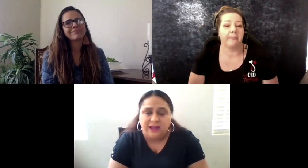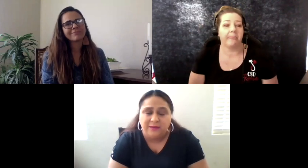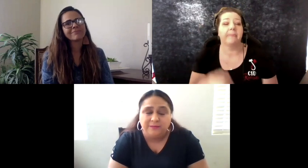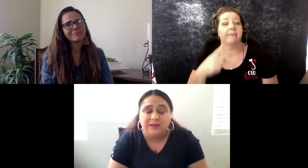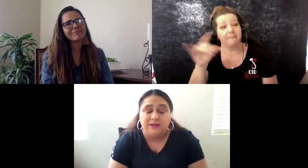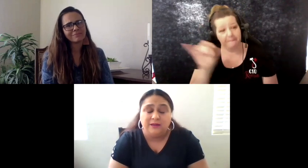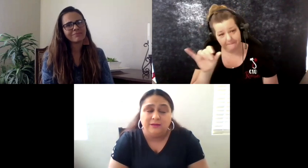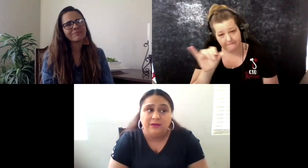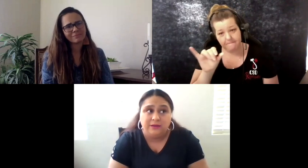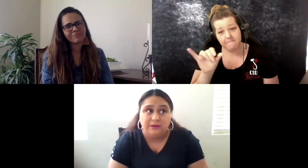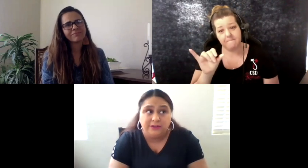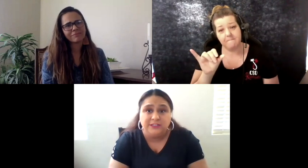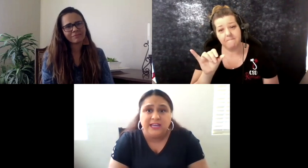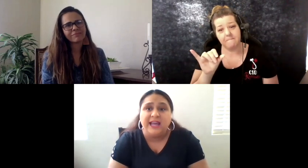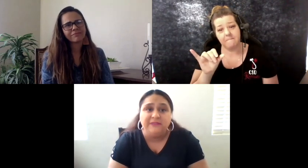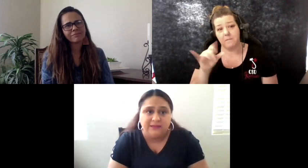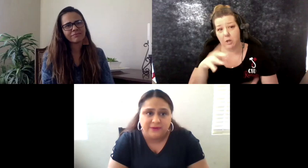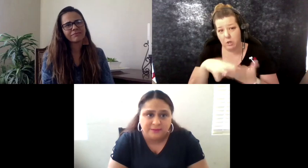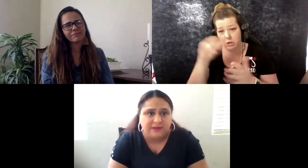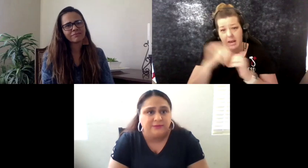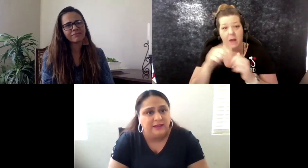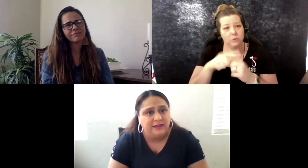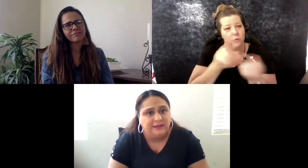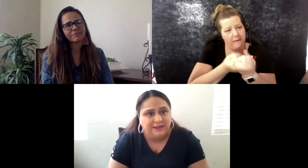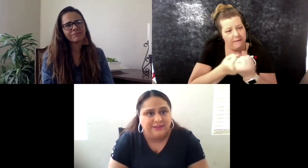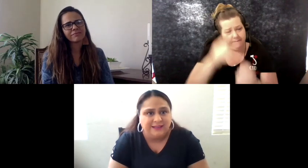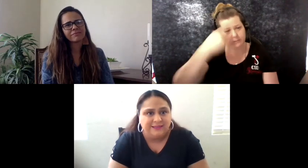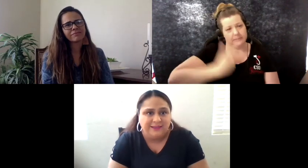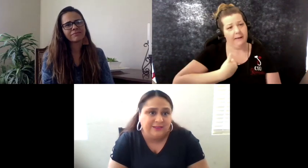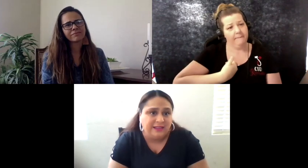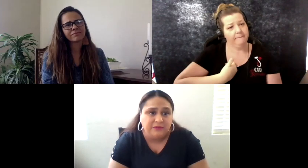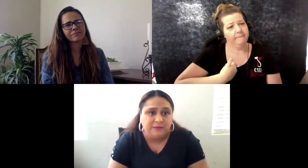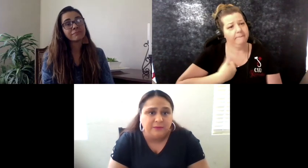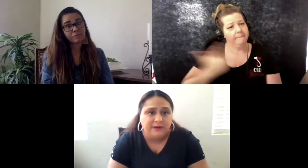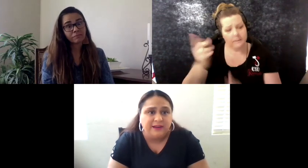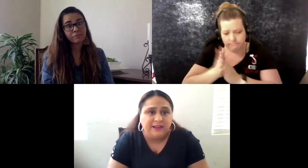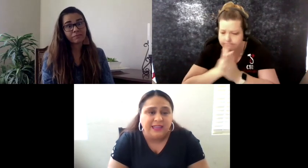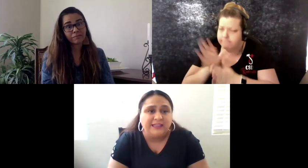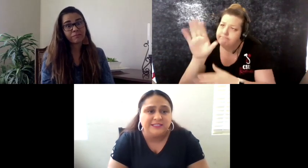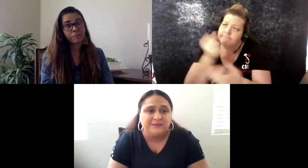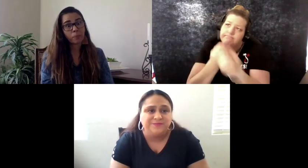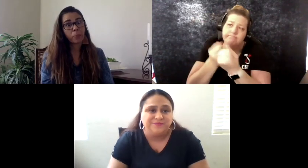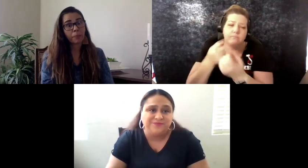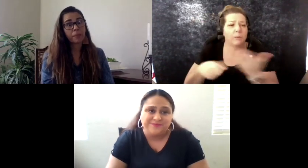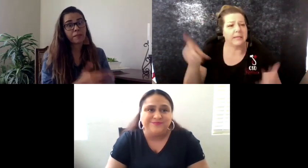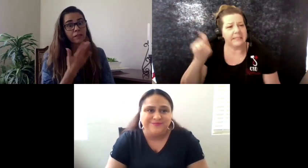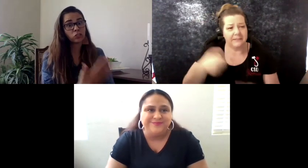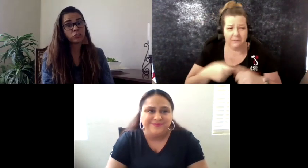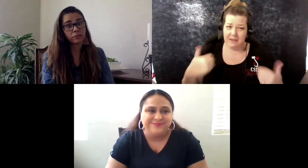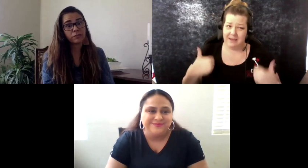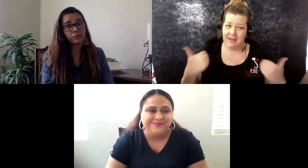also learned how to advocate for himself. So that's, you know, and that was from a very young age.